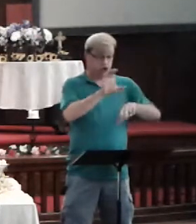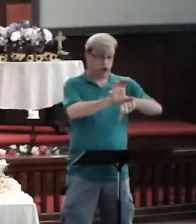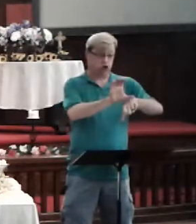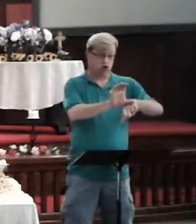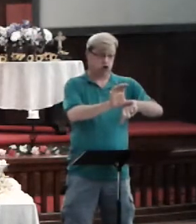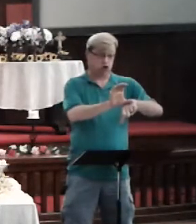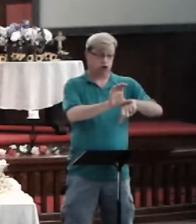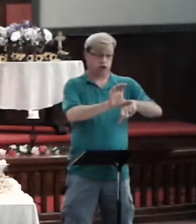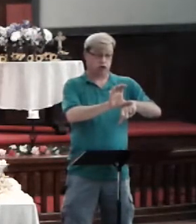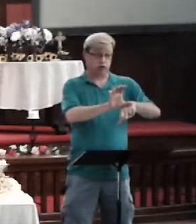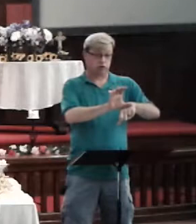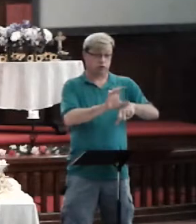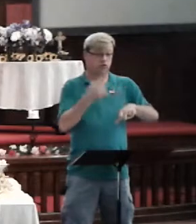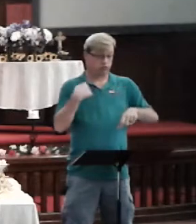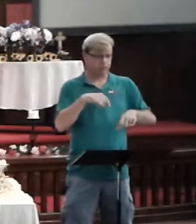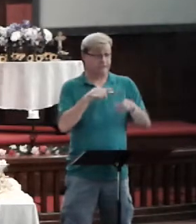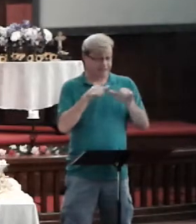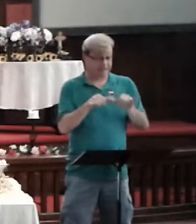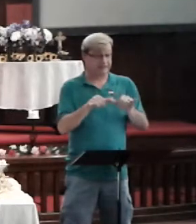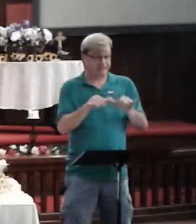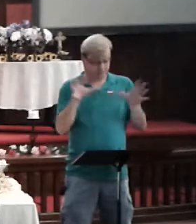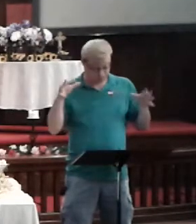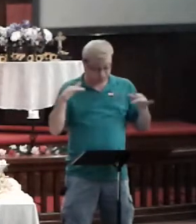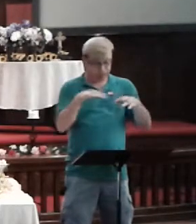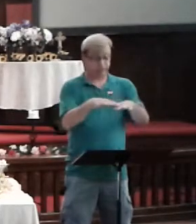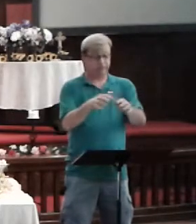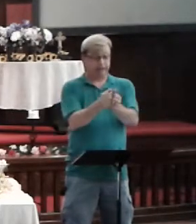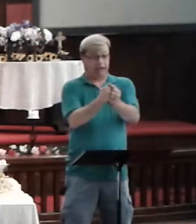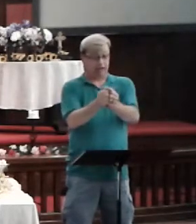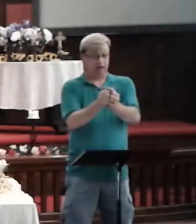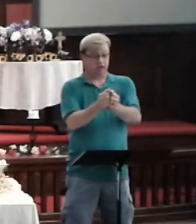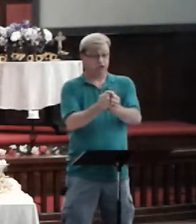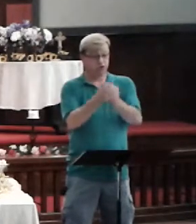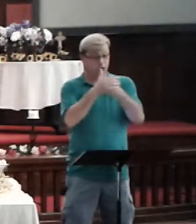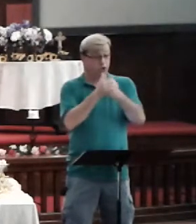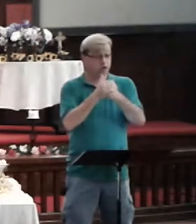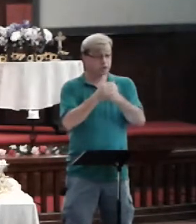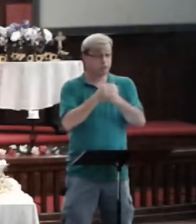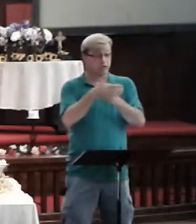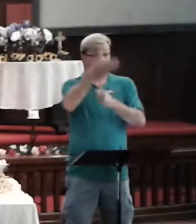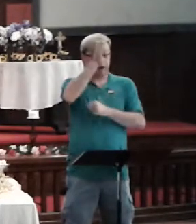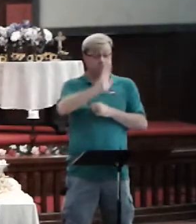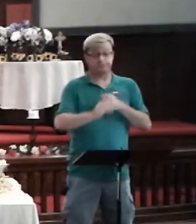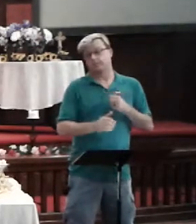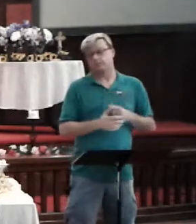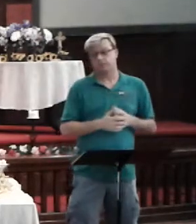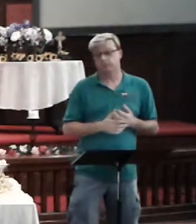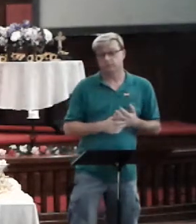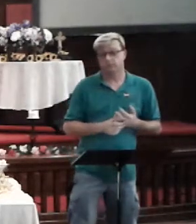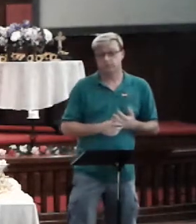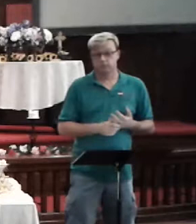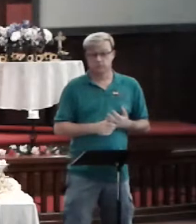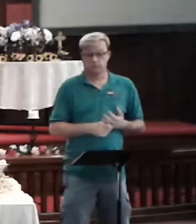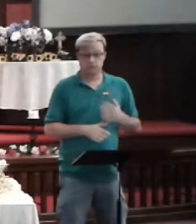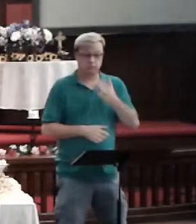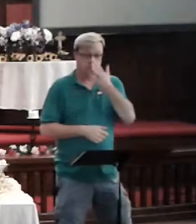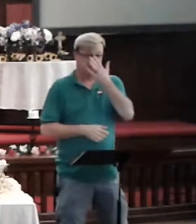church. We would still come together to worship God.